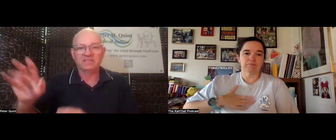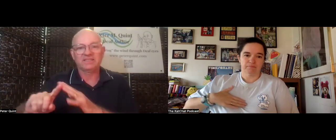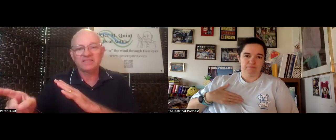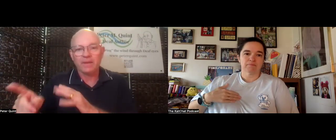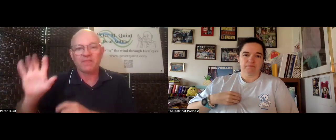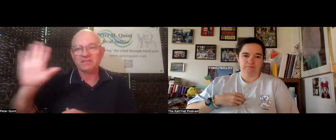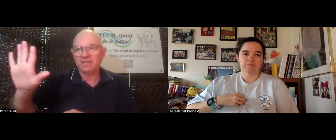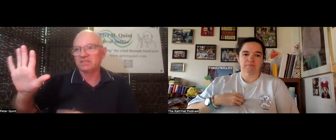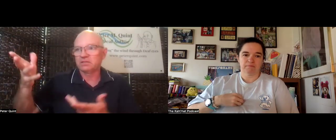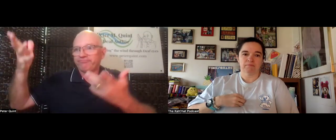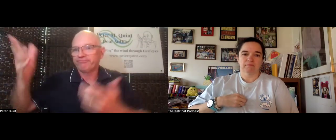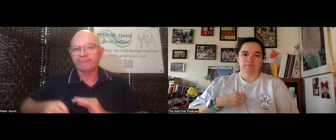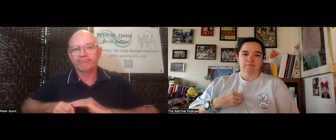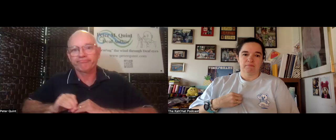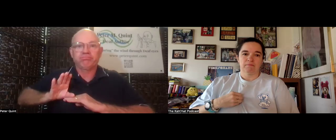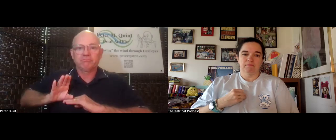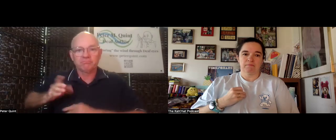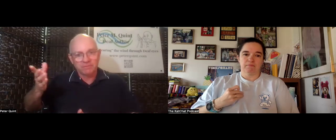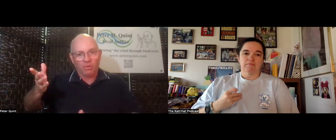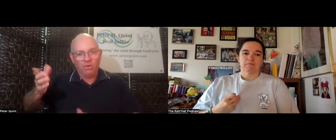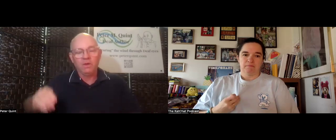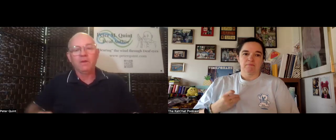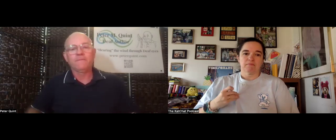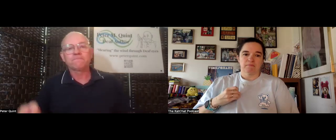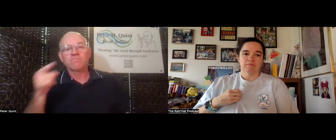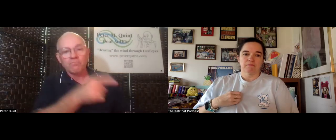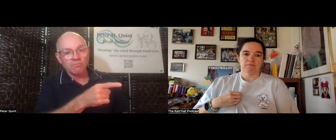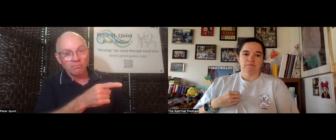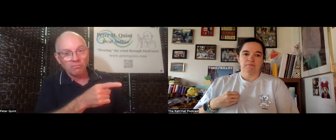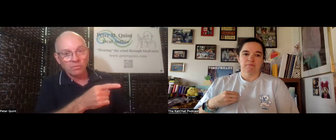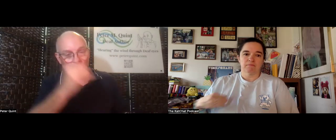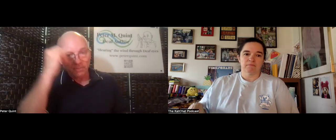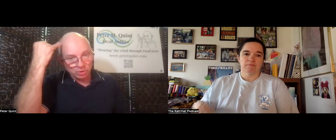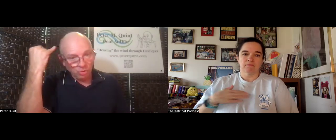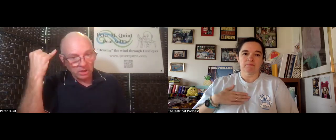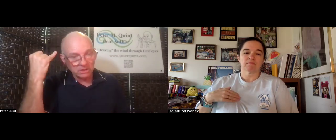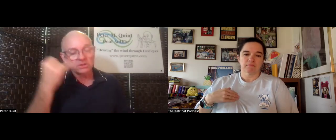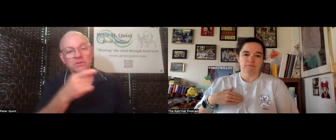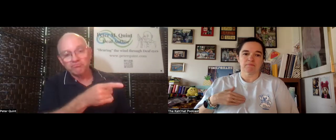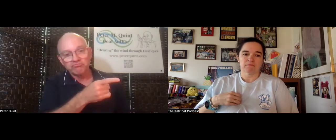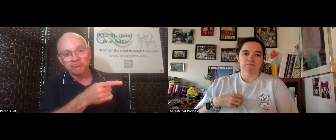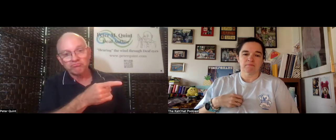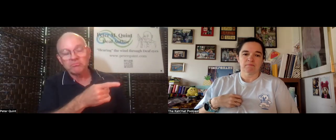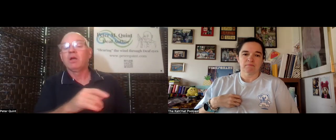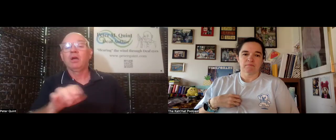That's his escape. That's his, you know, but